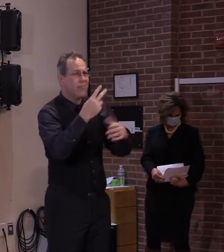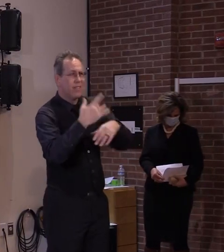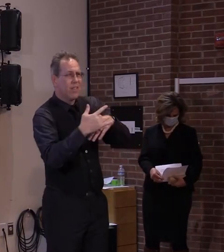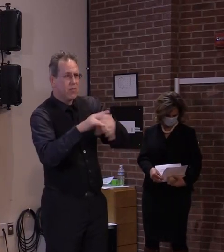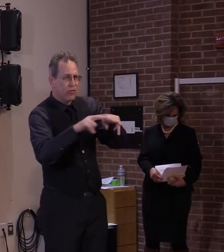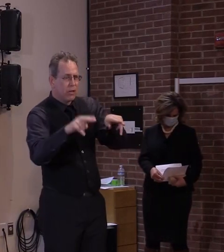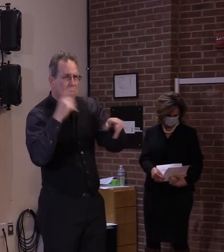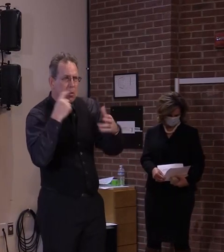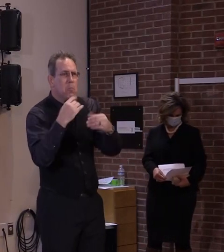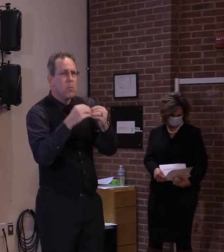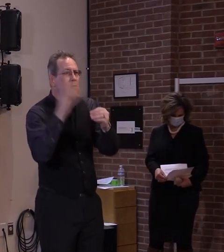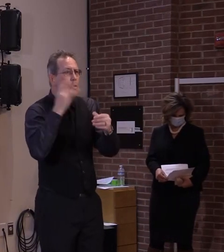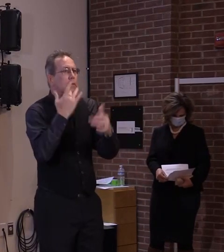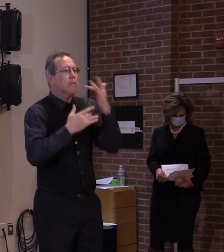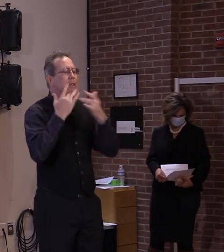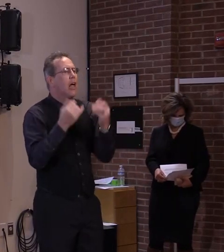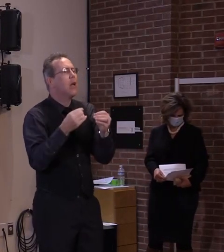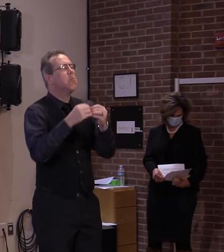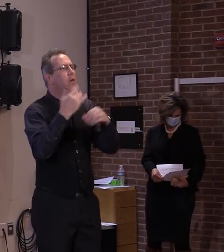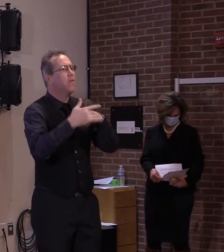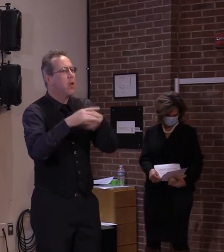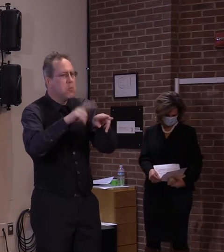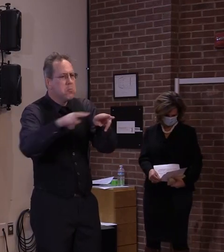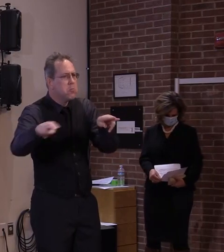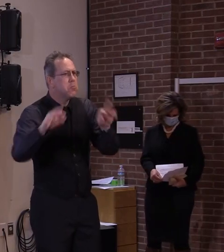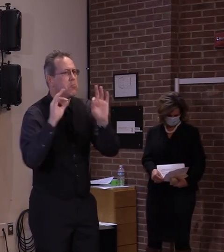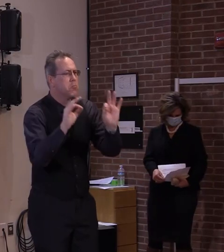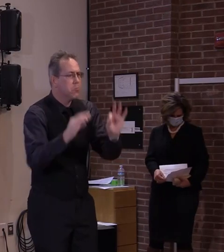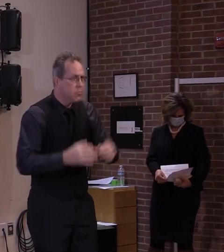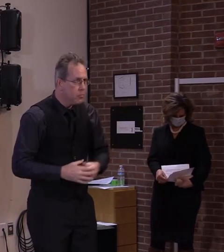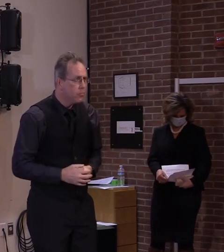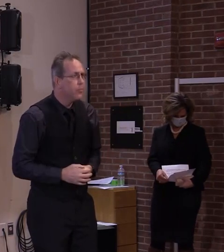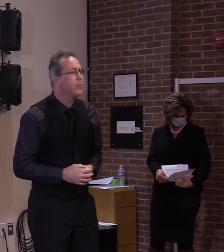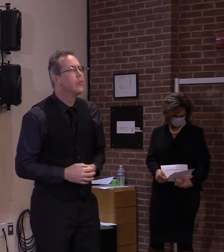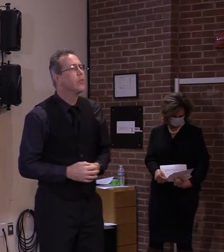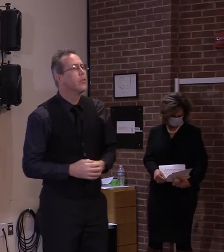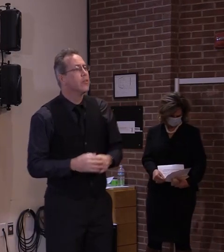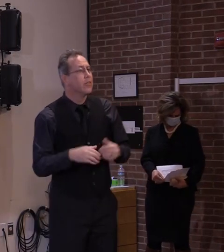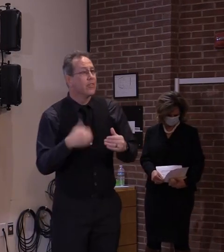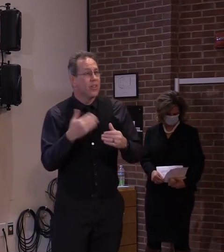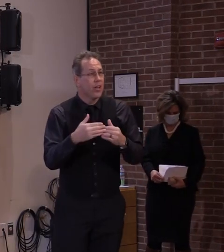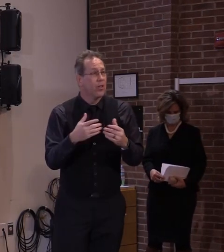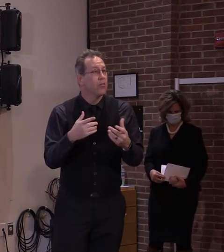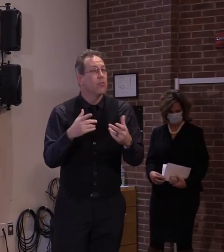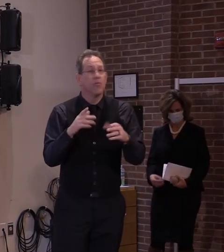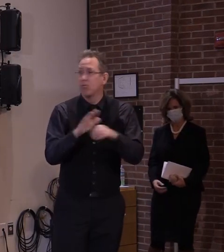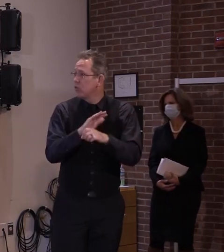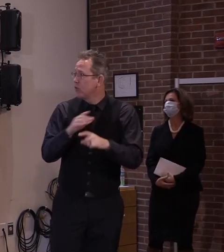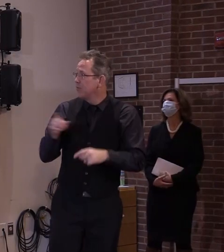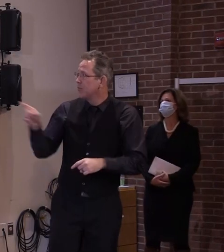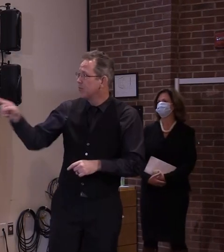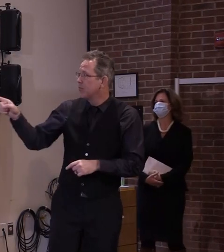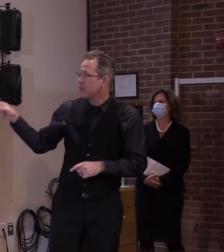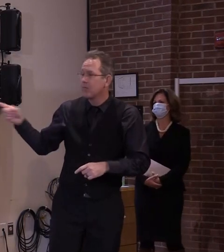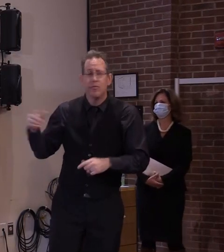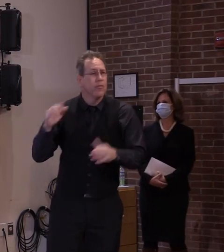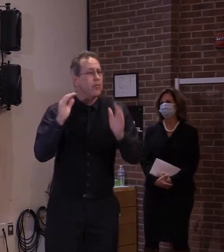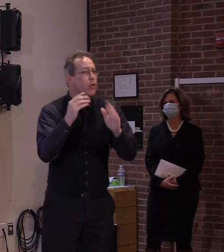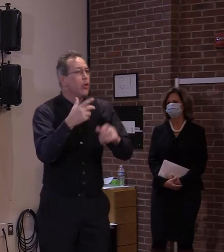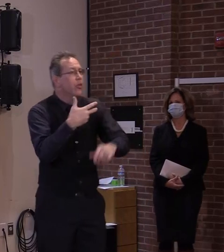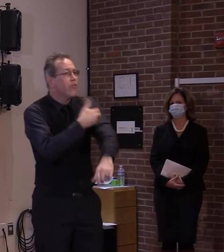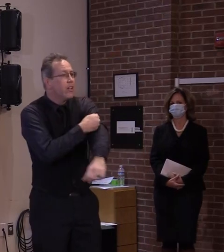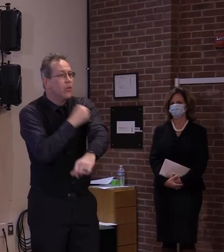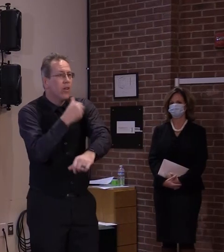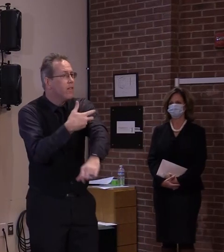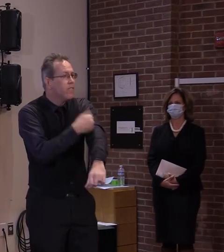about full protection or being fully protected, just again want to run through these slides that show the differences between those who are not fully